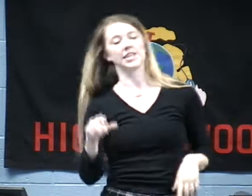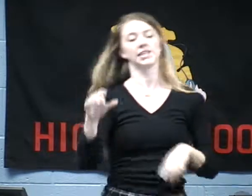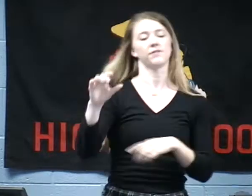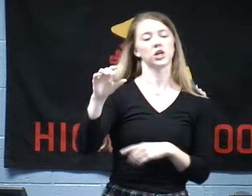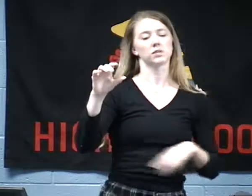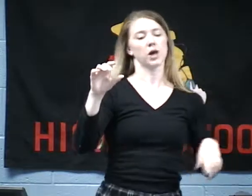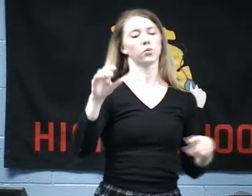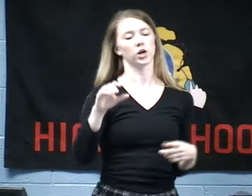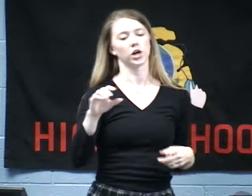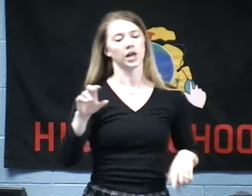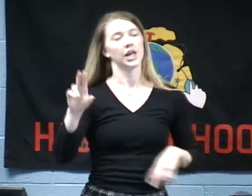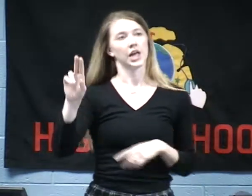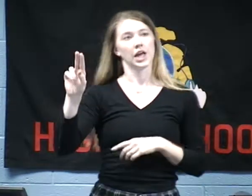the fingerspelled word